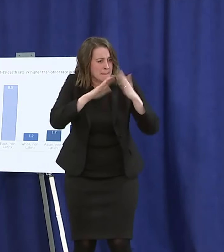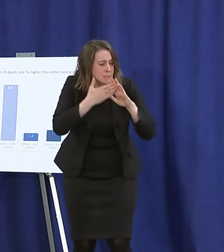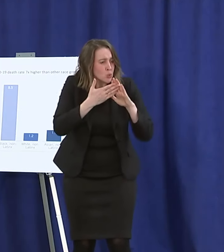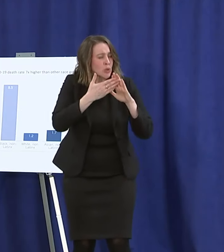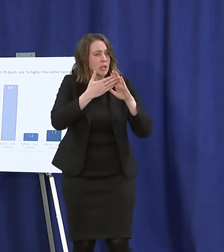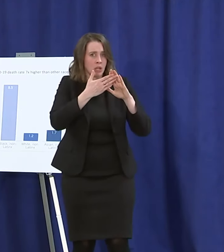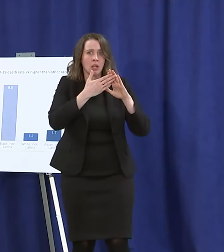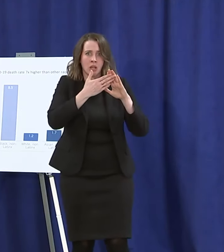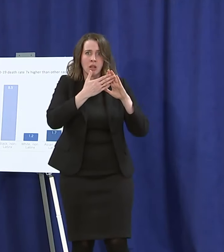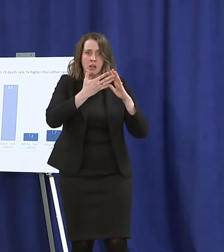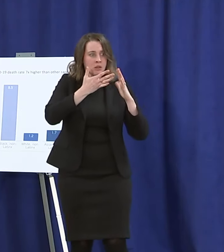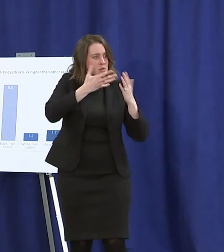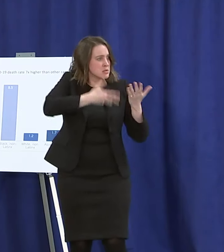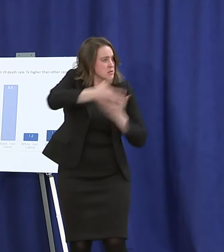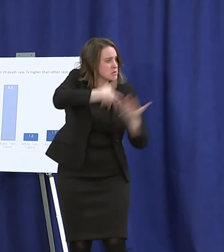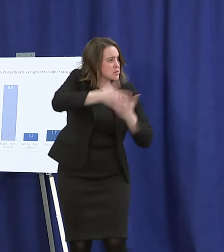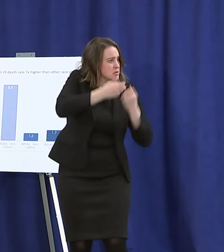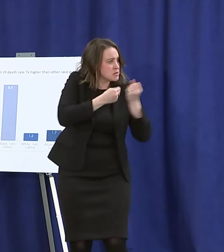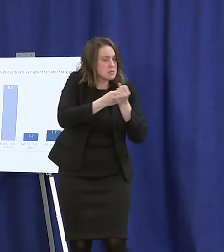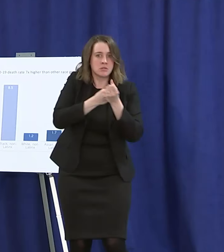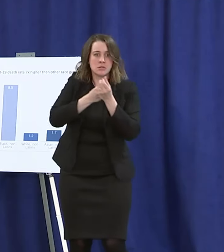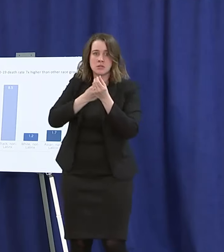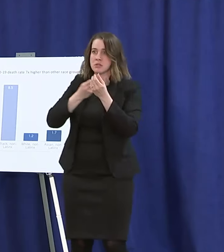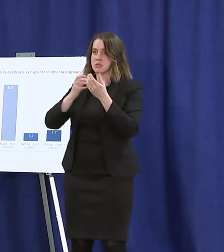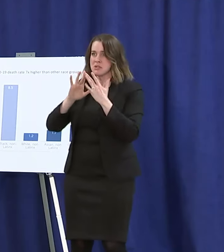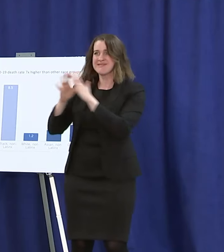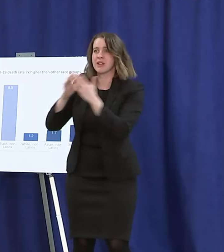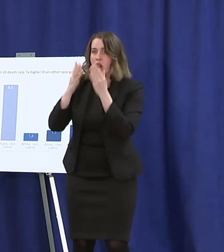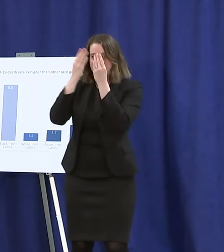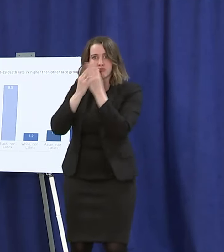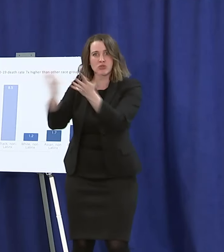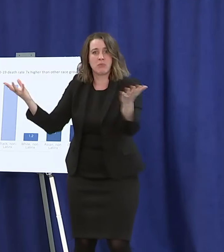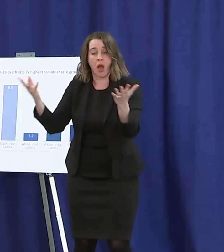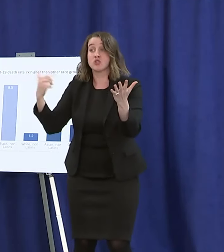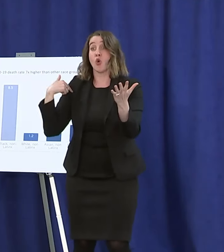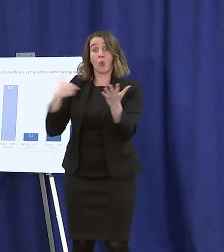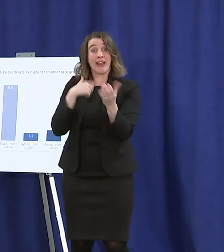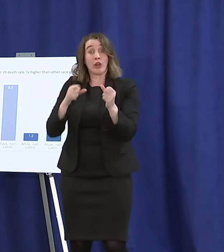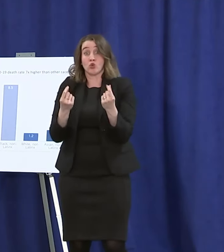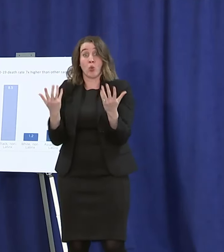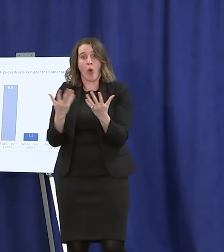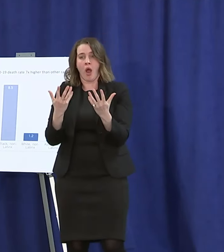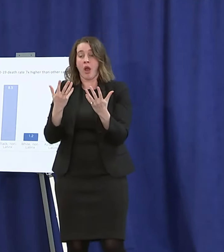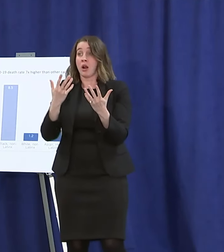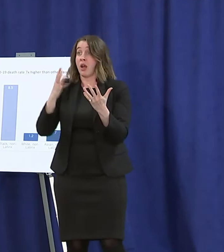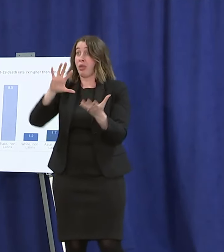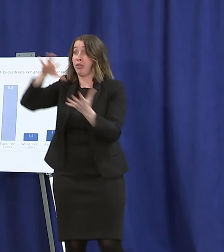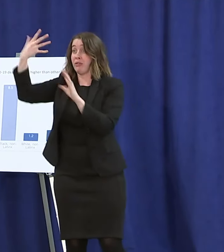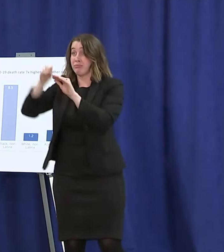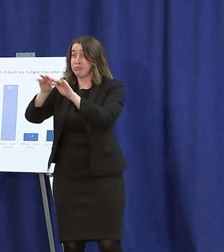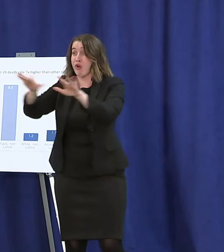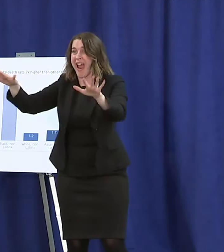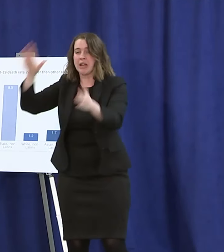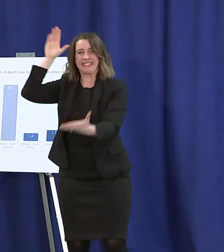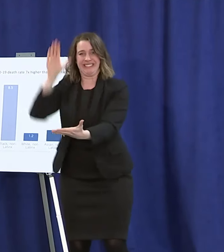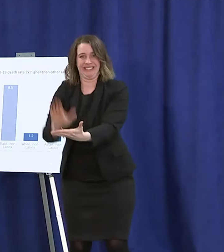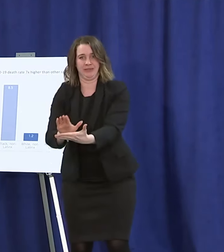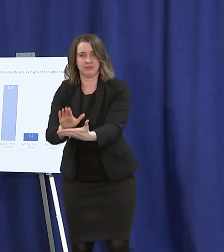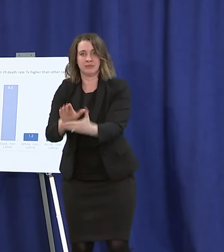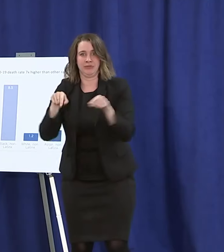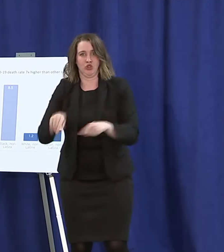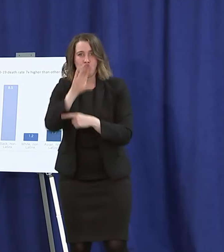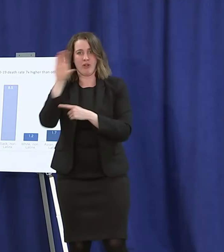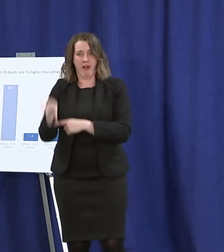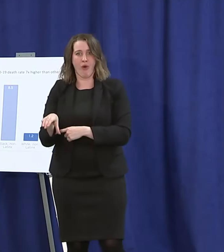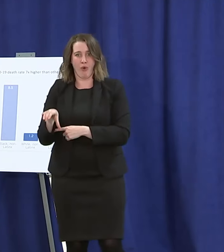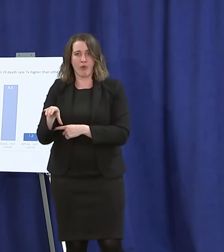community-driven response to what we are seeing so that we can mitigate the impact of COVID-19 in our city, and particularly as